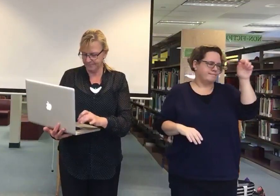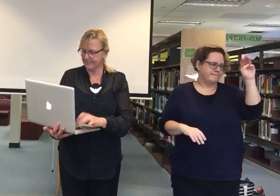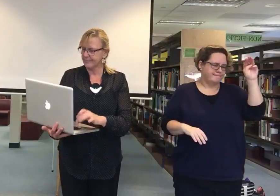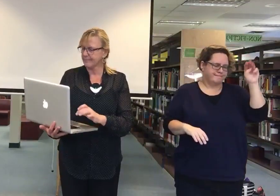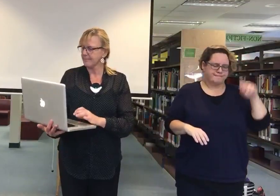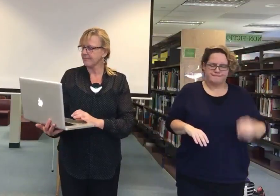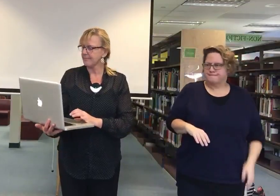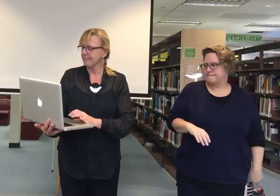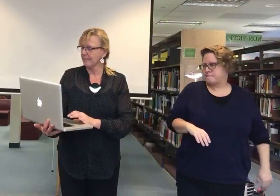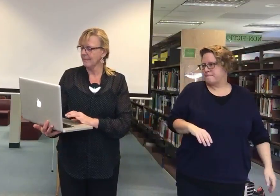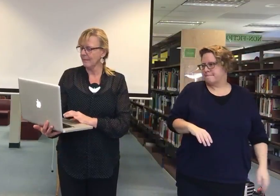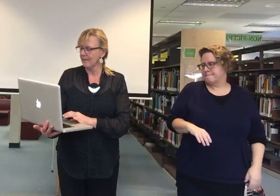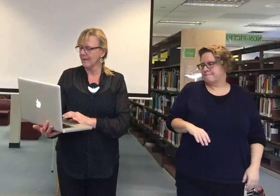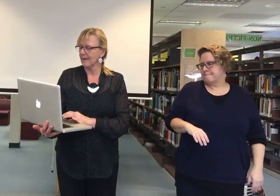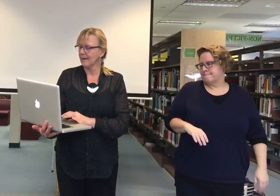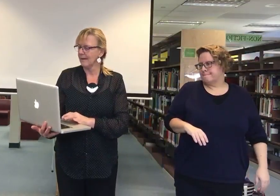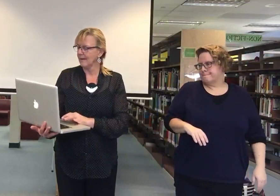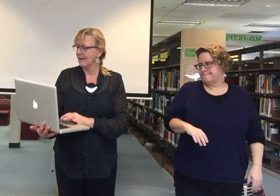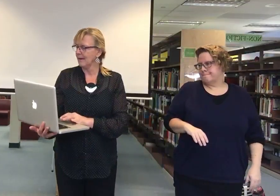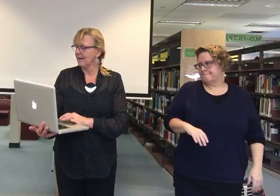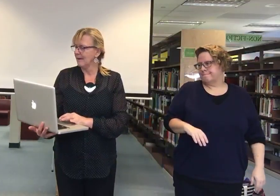onlinedhh.com.